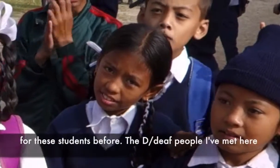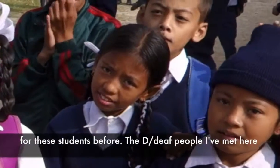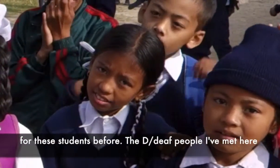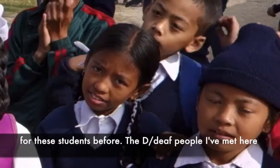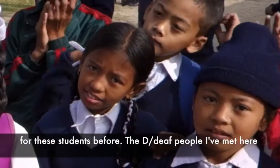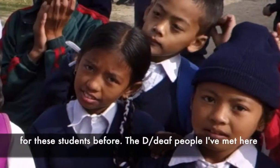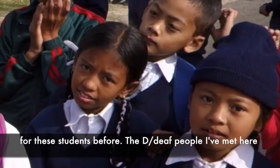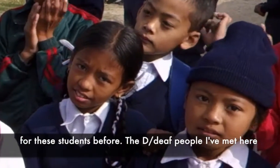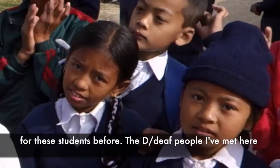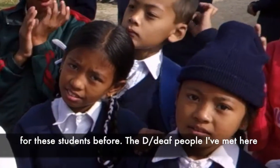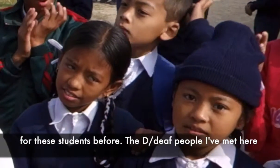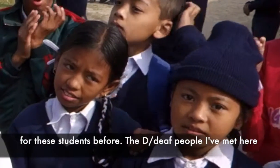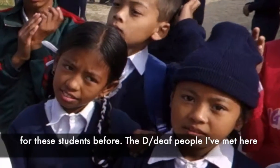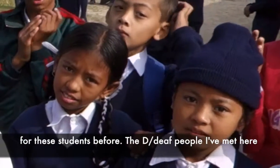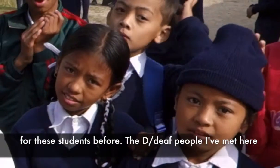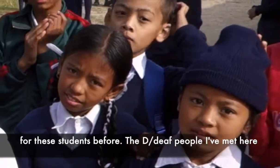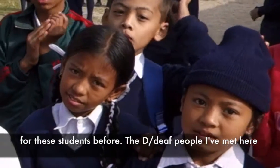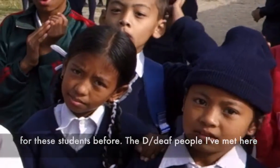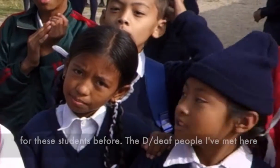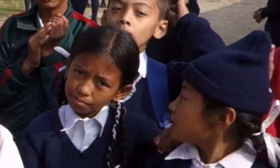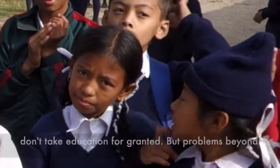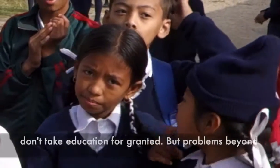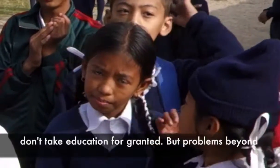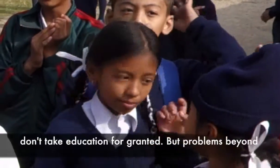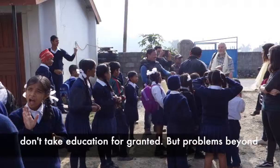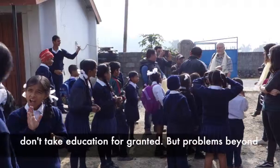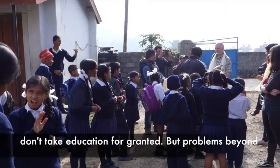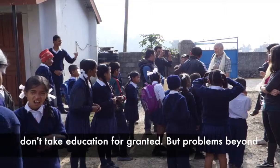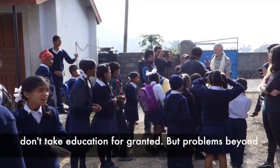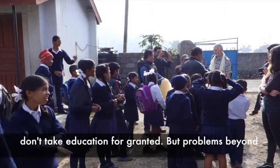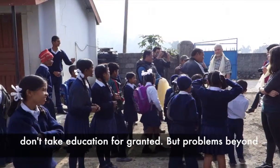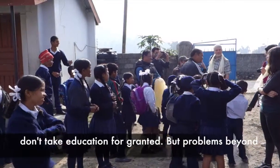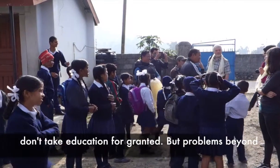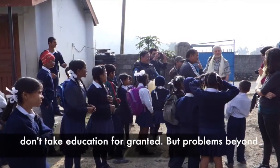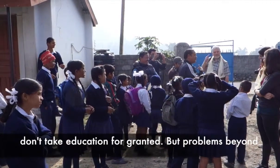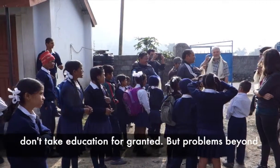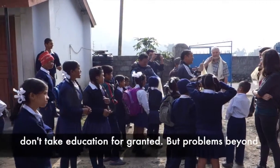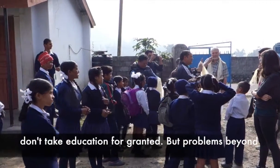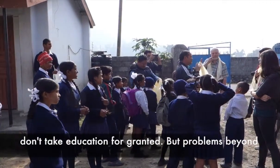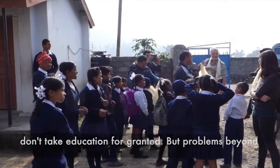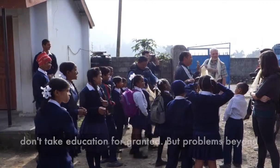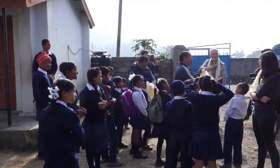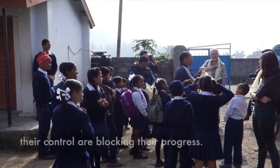I've met here don't take education for granted. But problems beyond their control are blocking their progress.